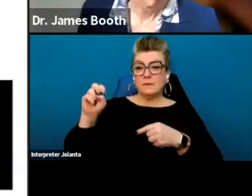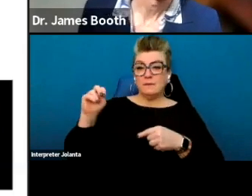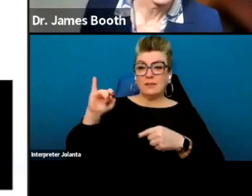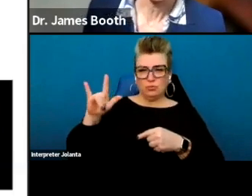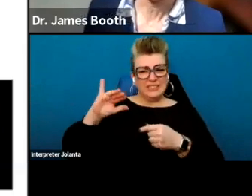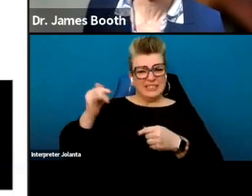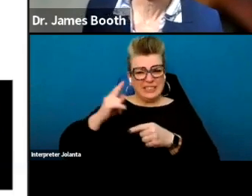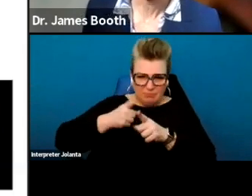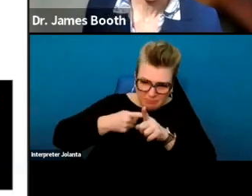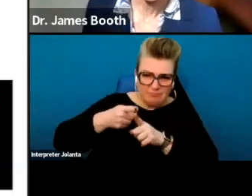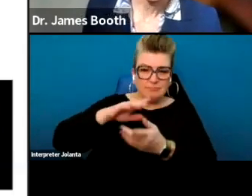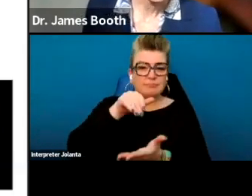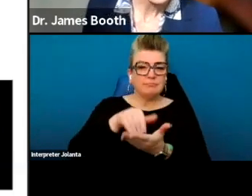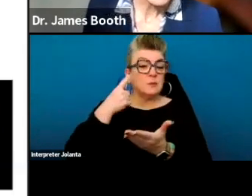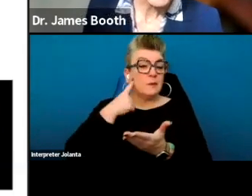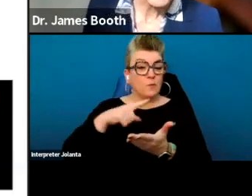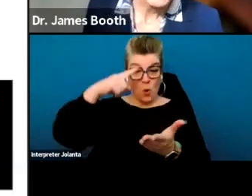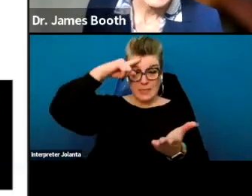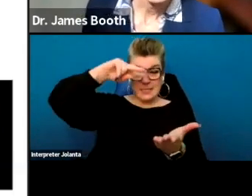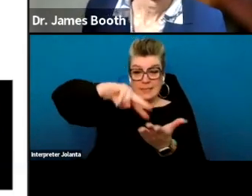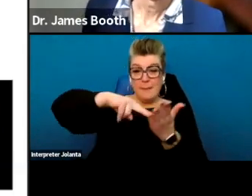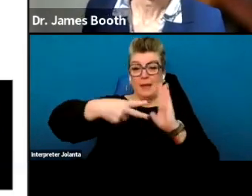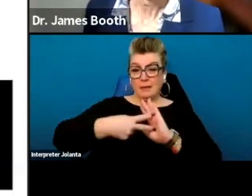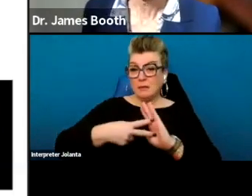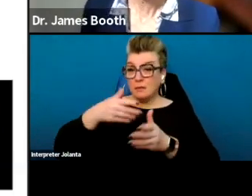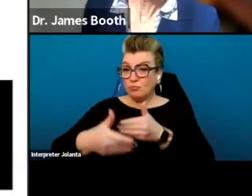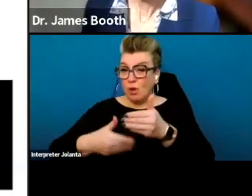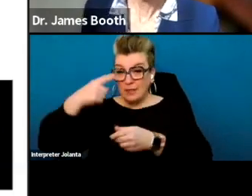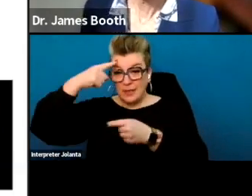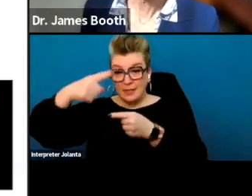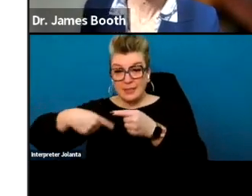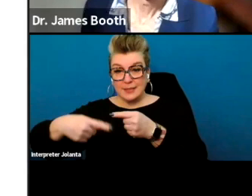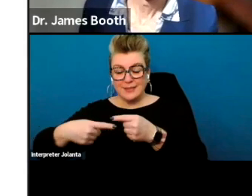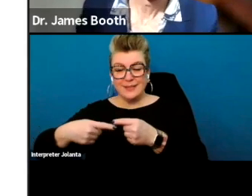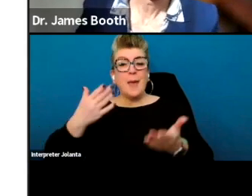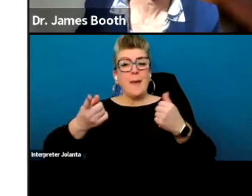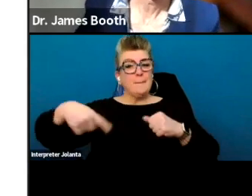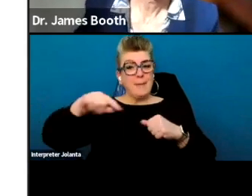for semantic processing. You may have been wondering